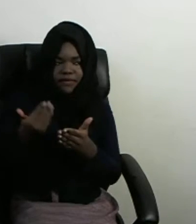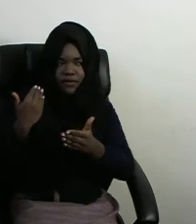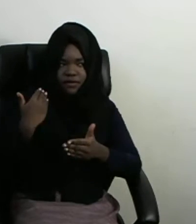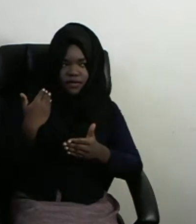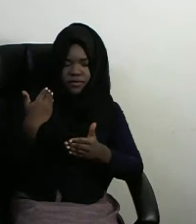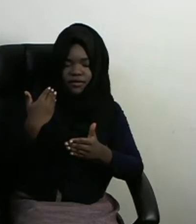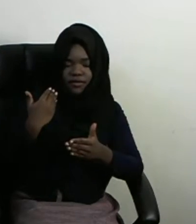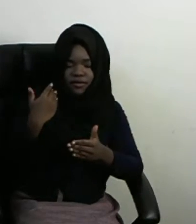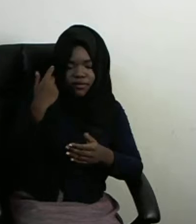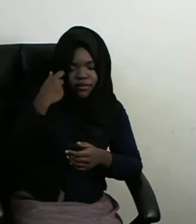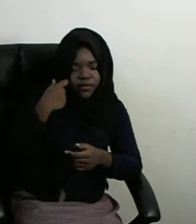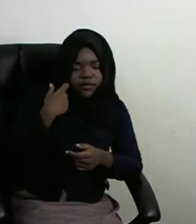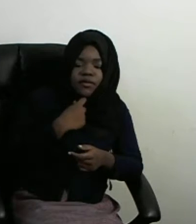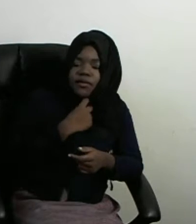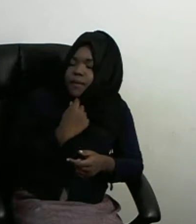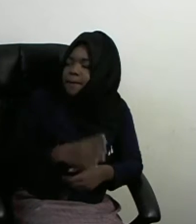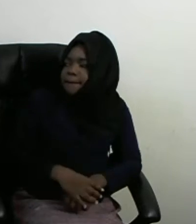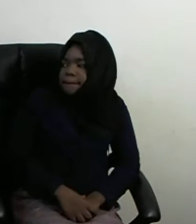before.